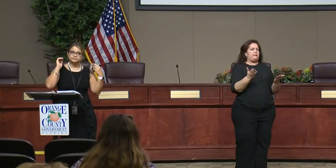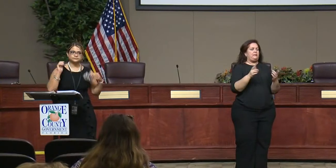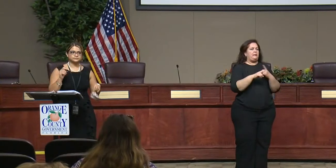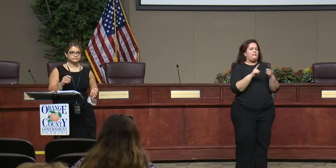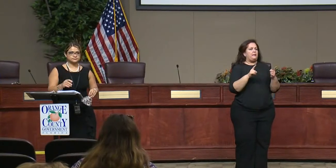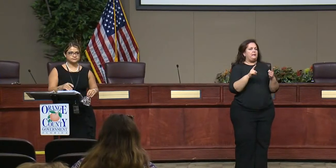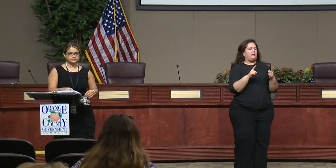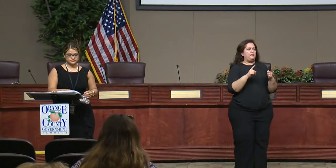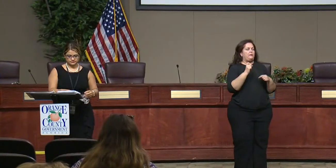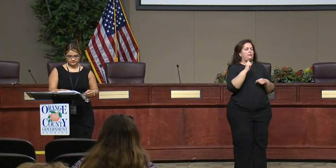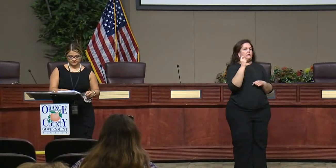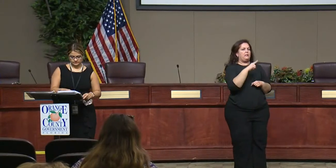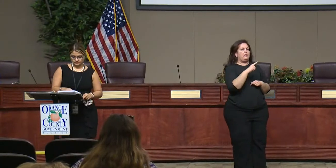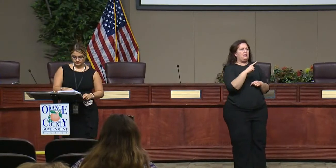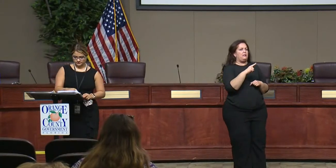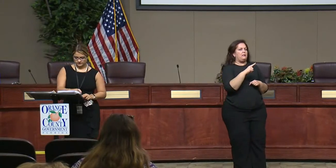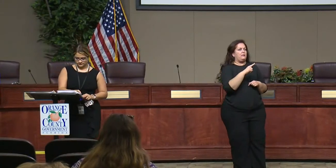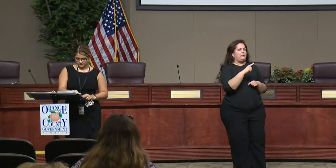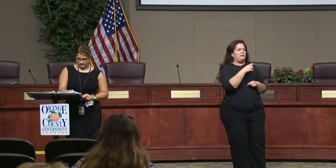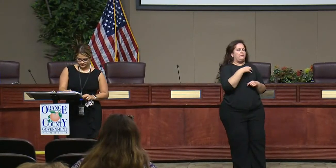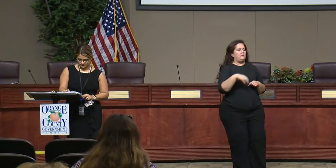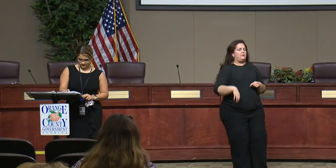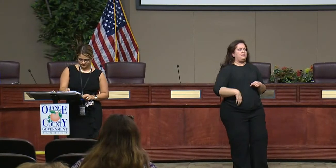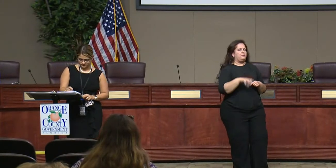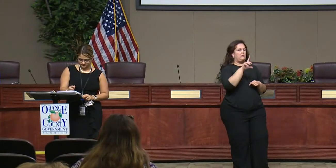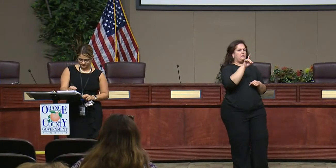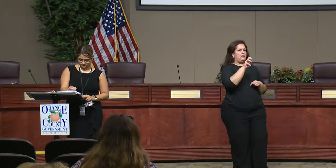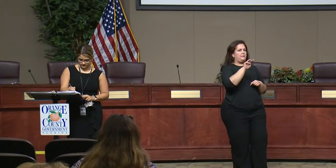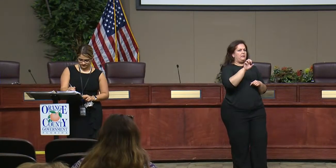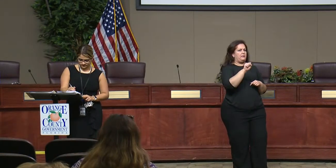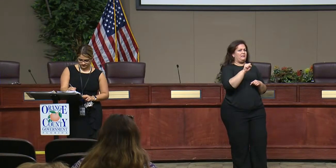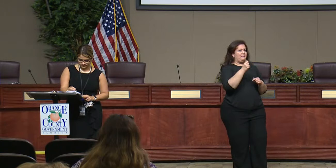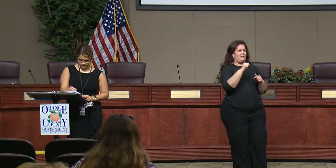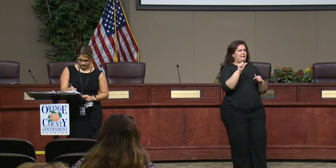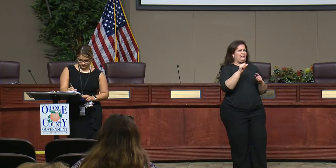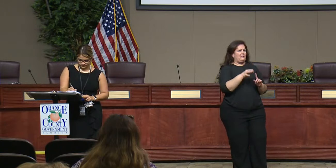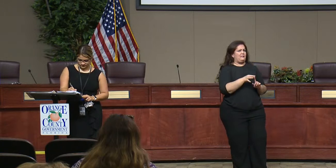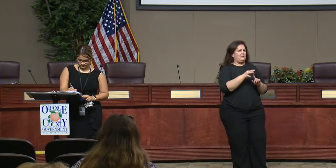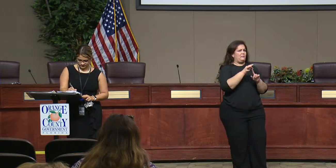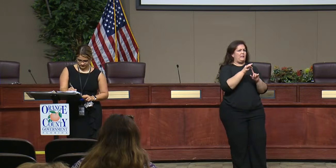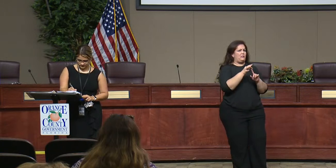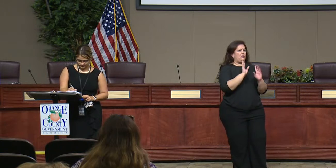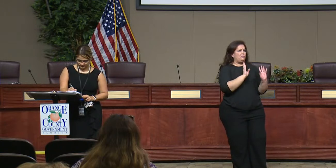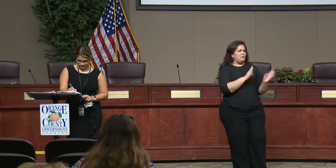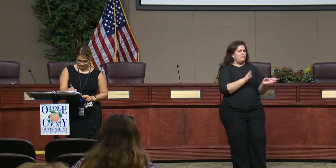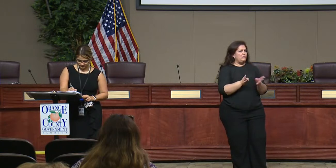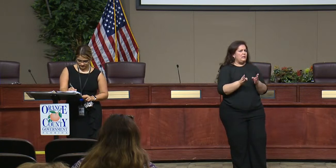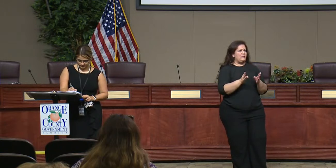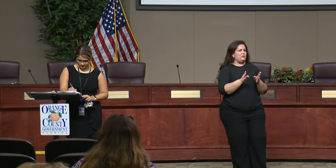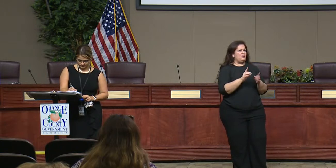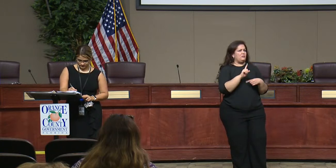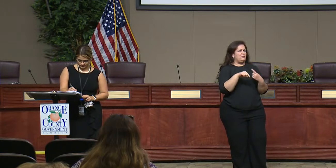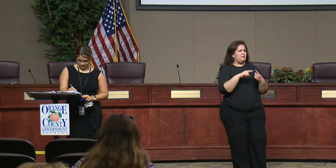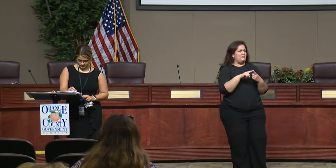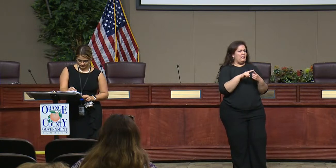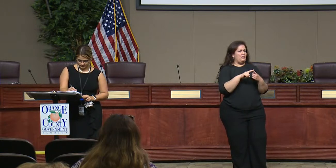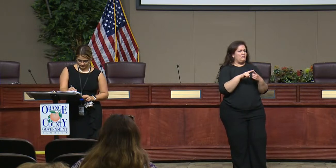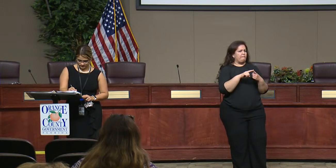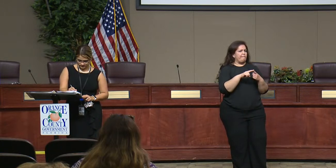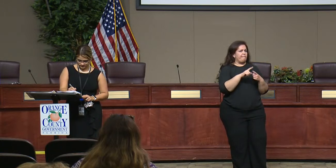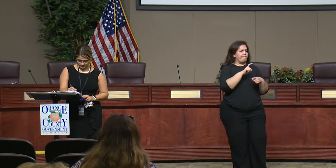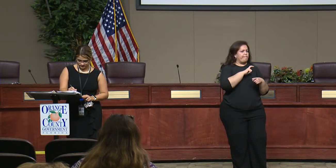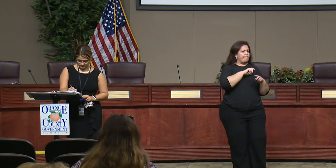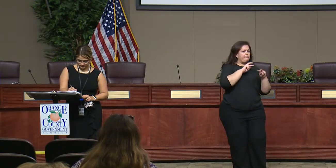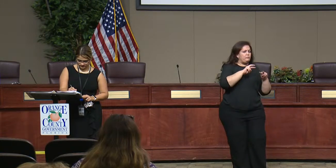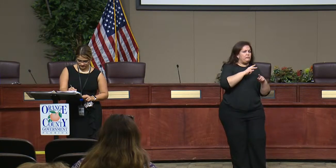I wanted to ask Mr. Demings, are there any special preparations in terms of supervision,